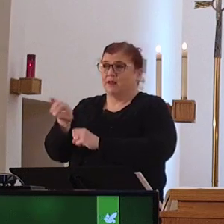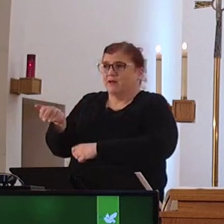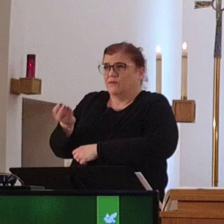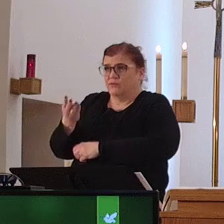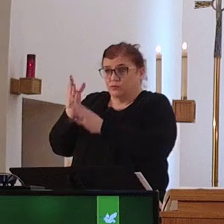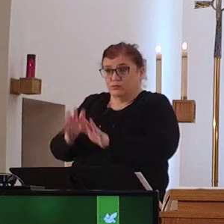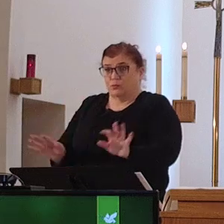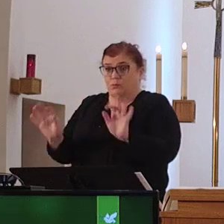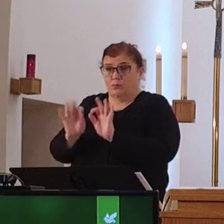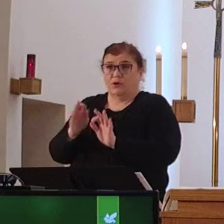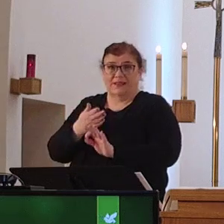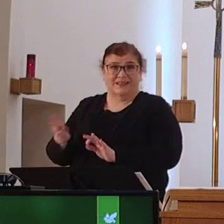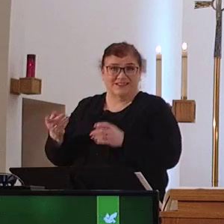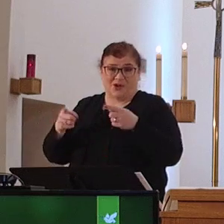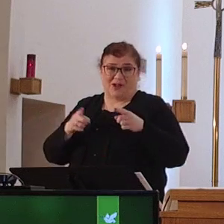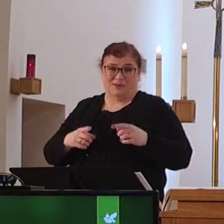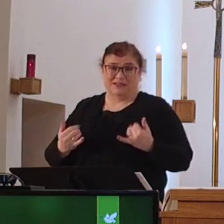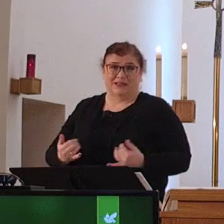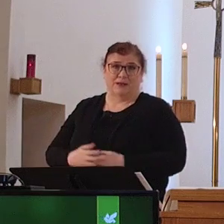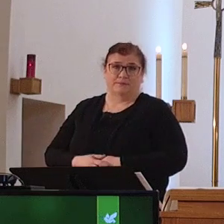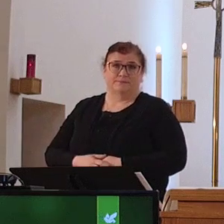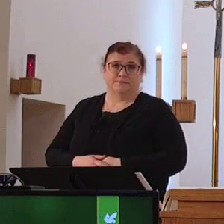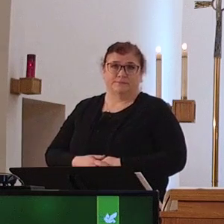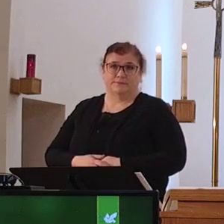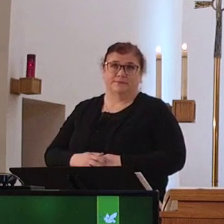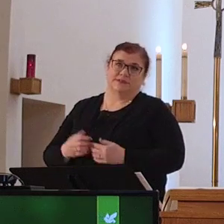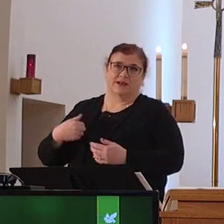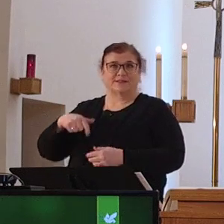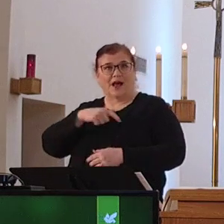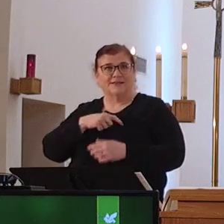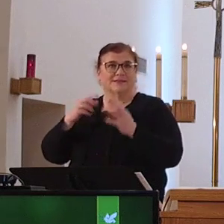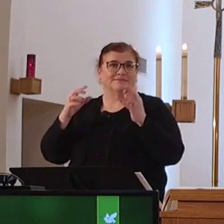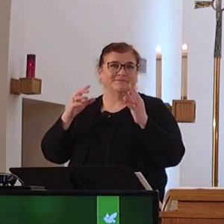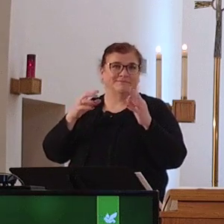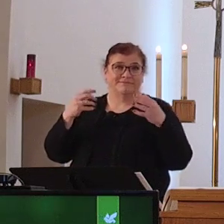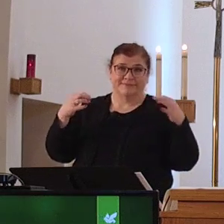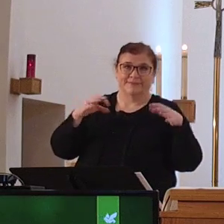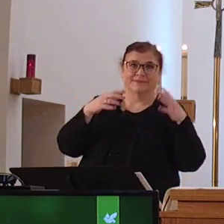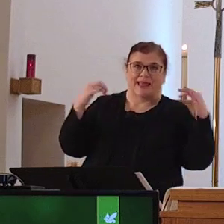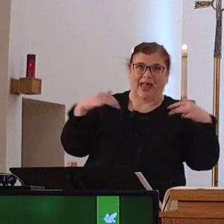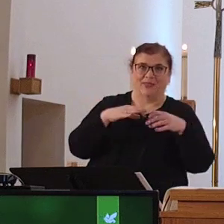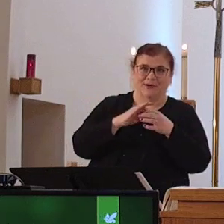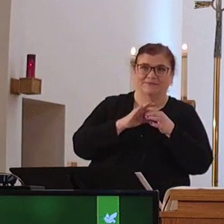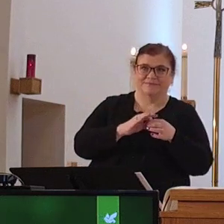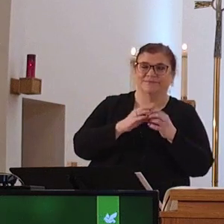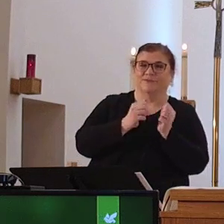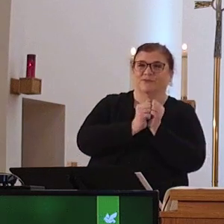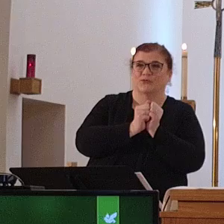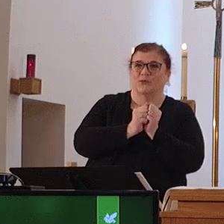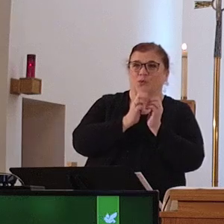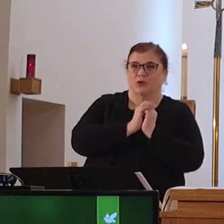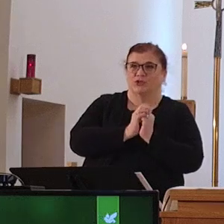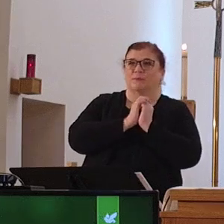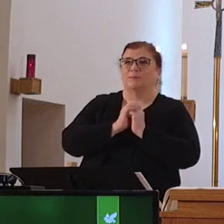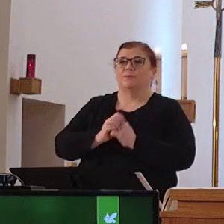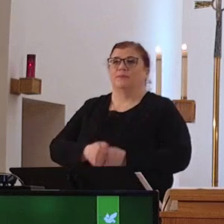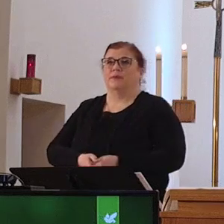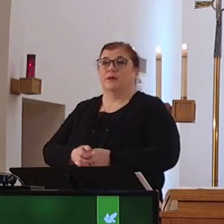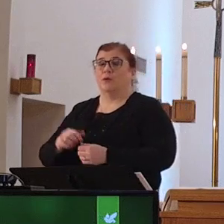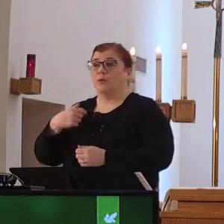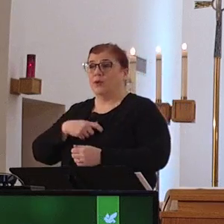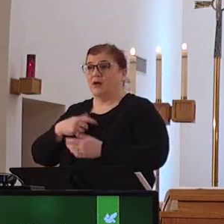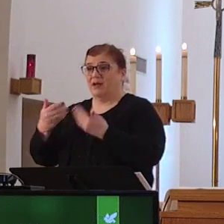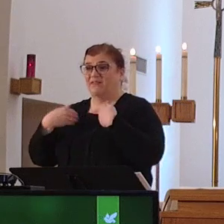of important things are happening today besides us gathering for worship. We are hosting our